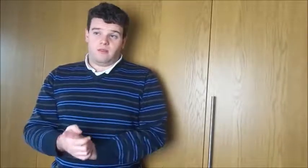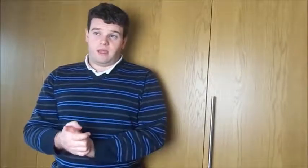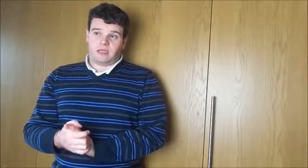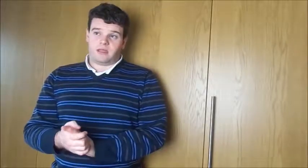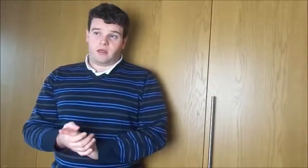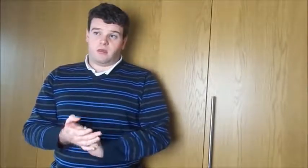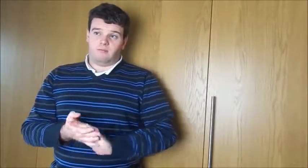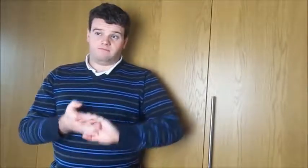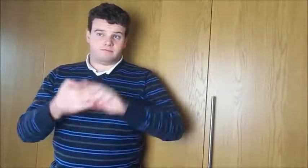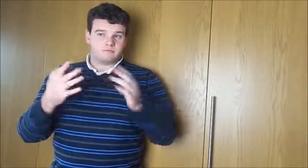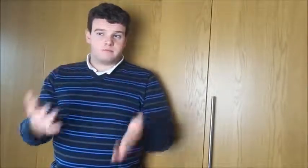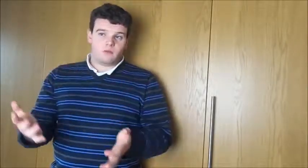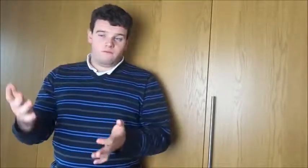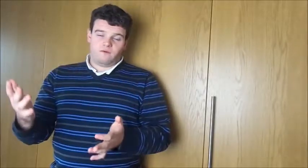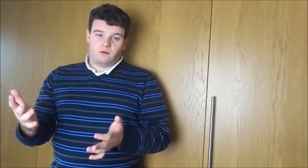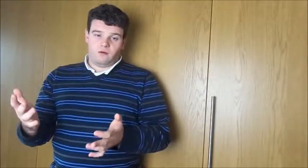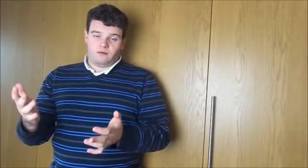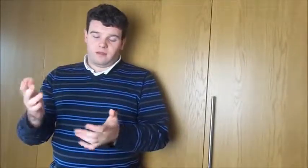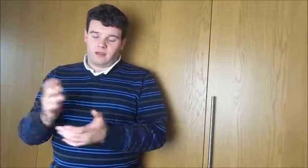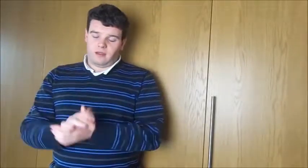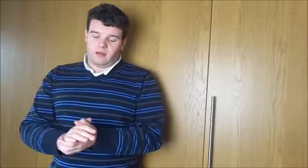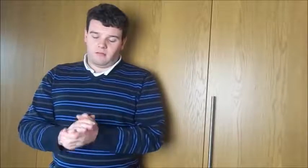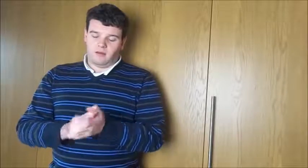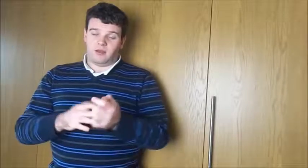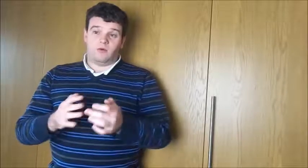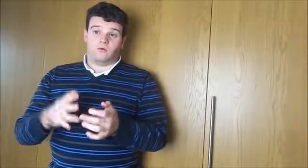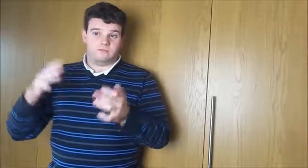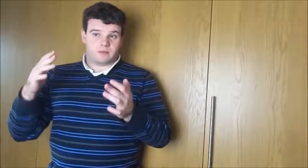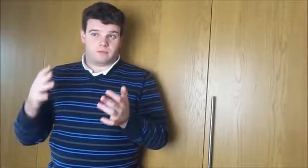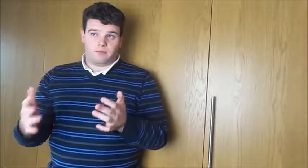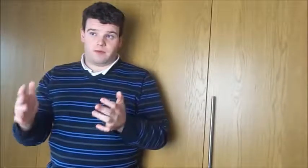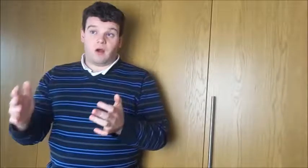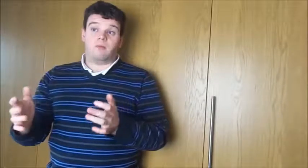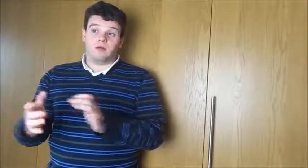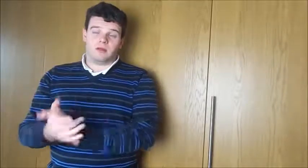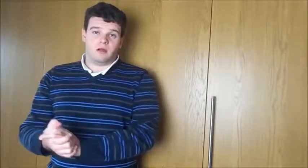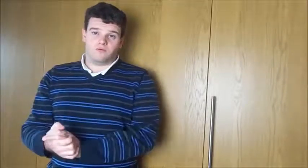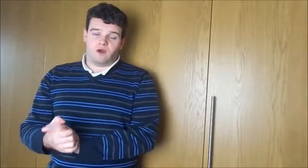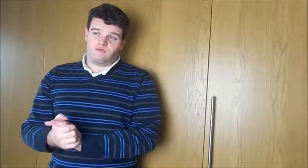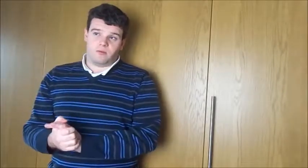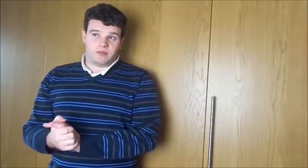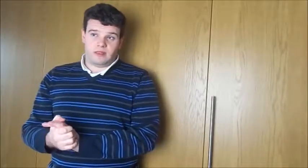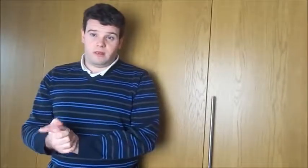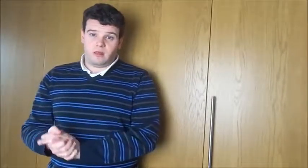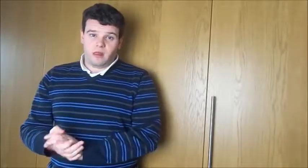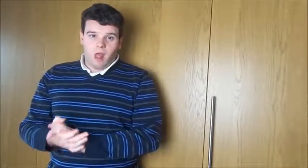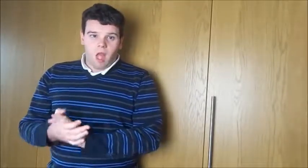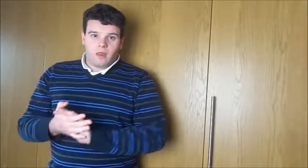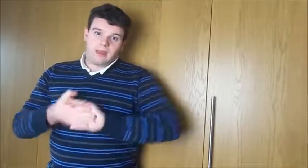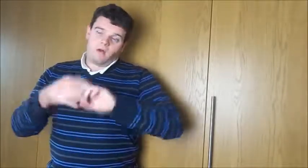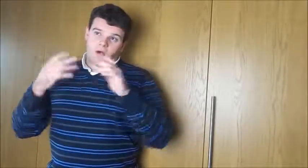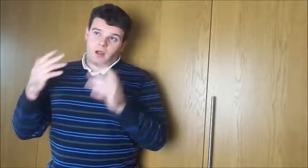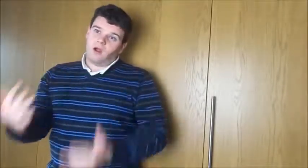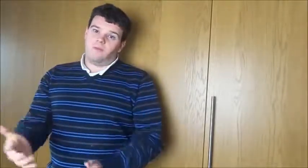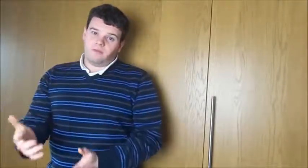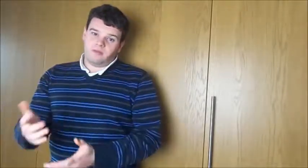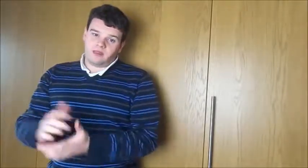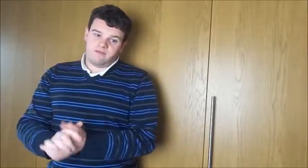that for the until Prince Albert arrived on the scene. Now, I hope this video